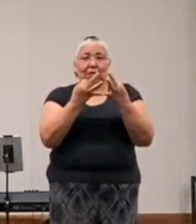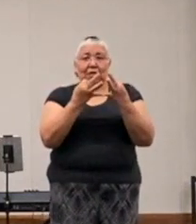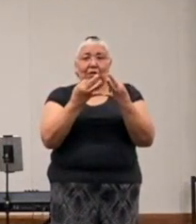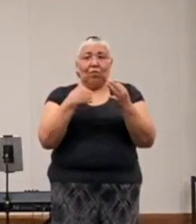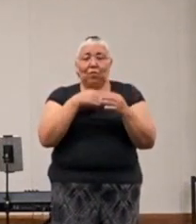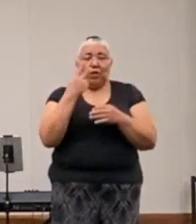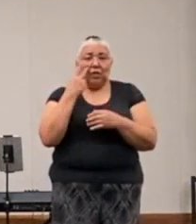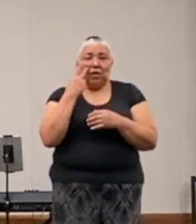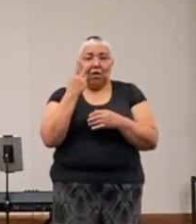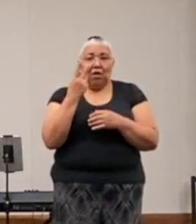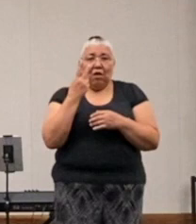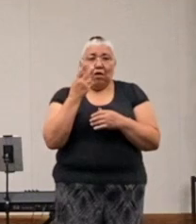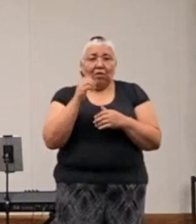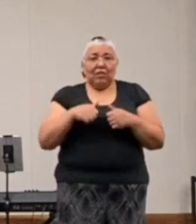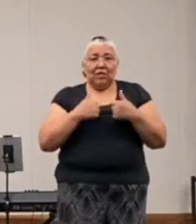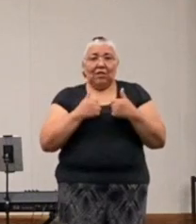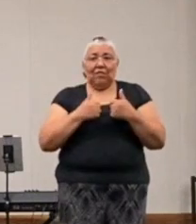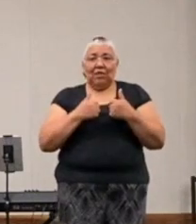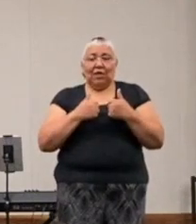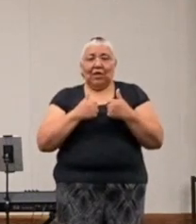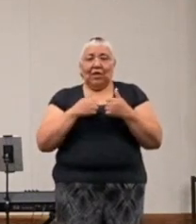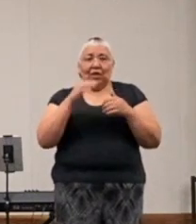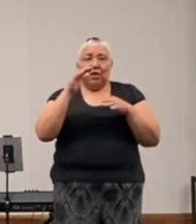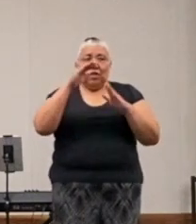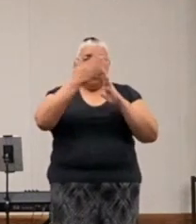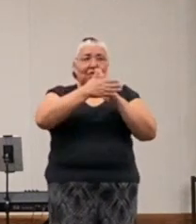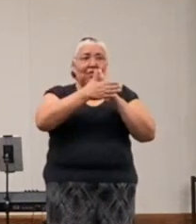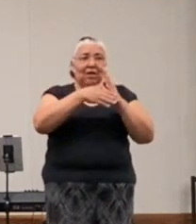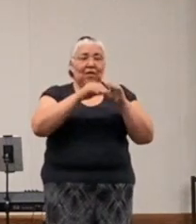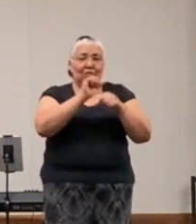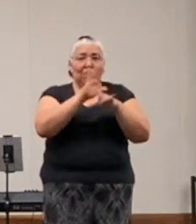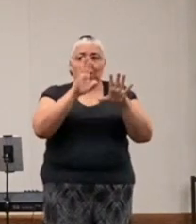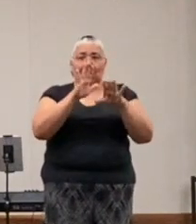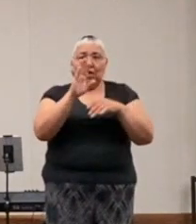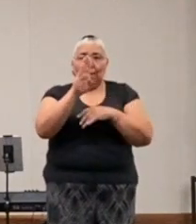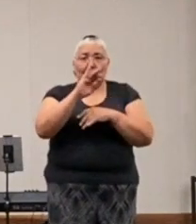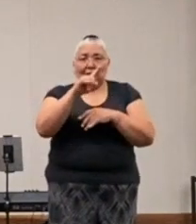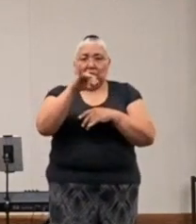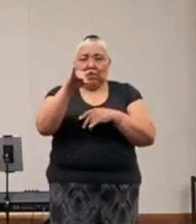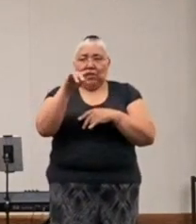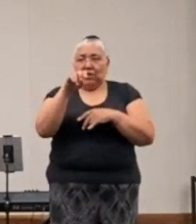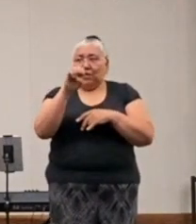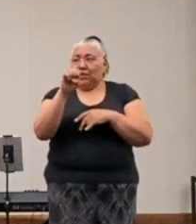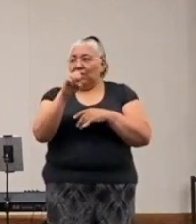we saw who were living in the side of a mountain. You can see in Belize, if you're a Belizean